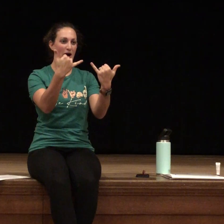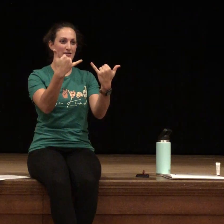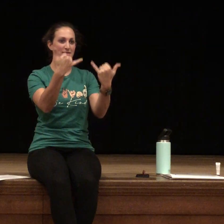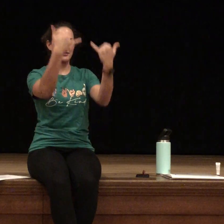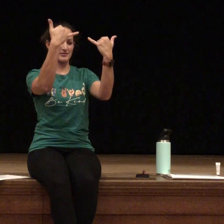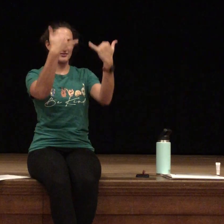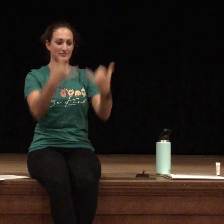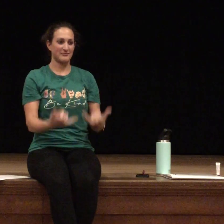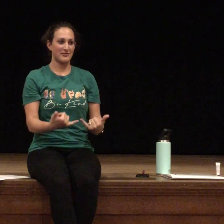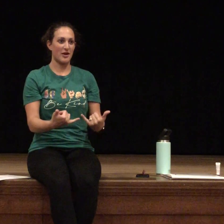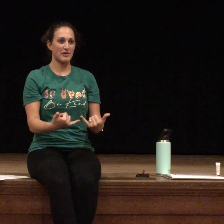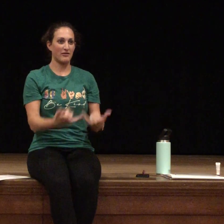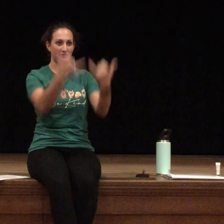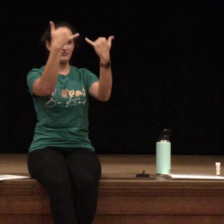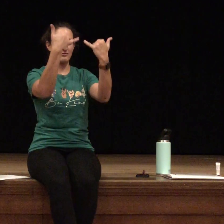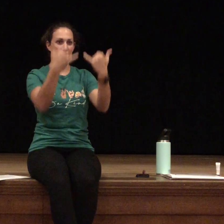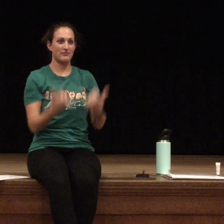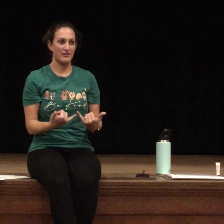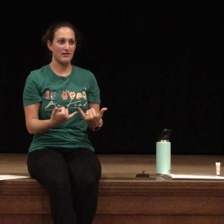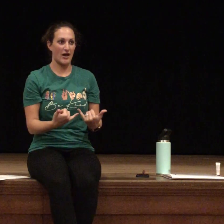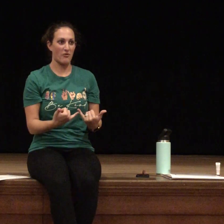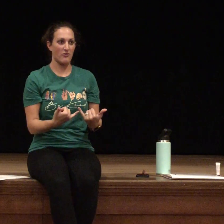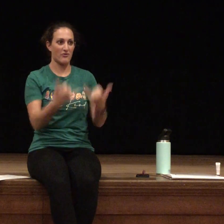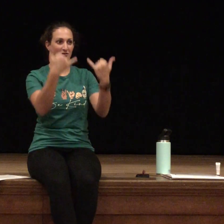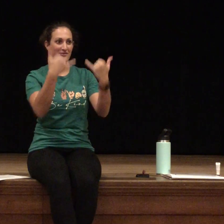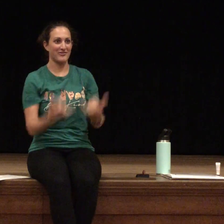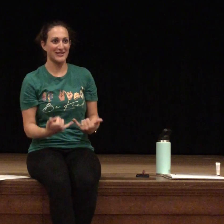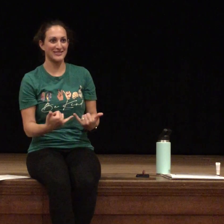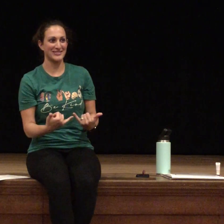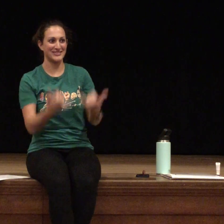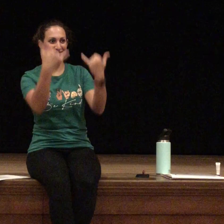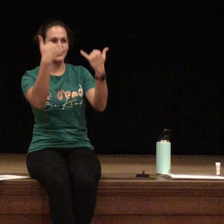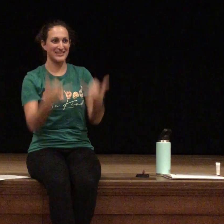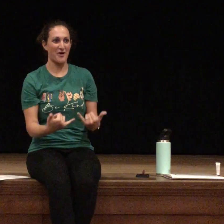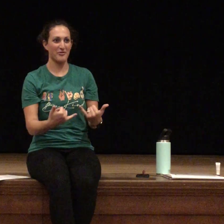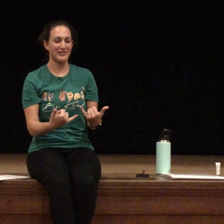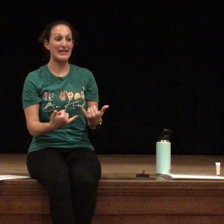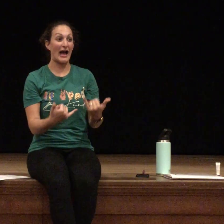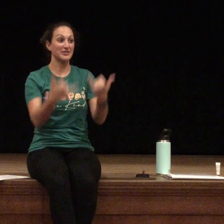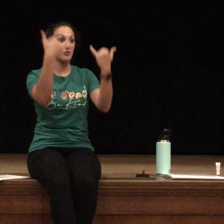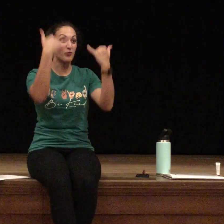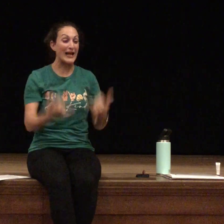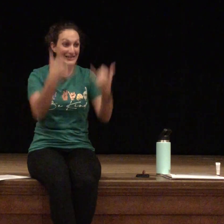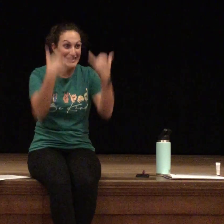Y's coming down. Now. Yes. Now. Yeah, so right